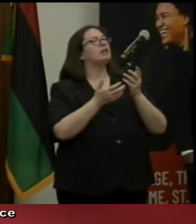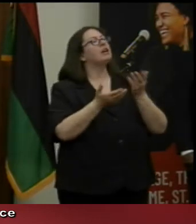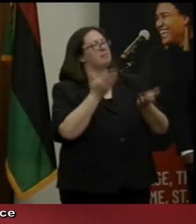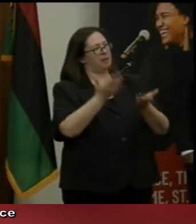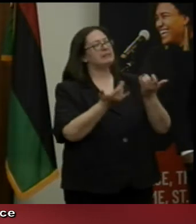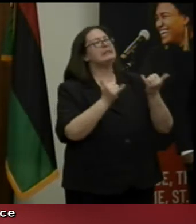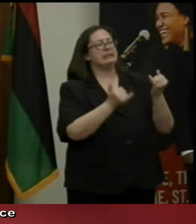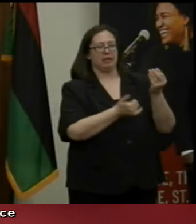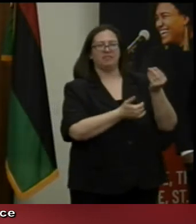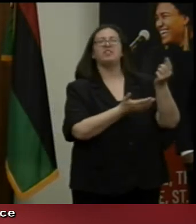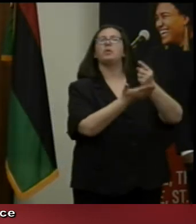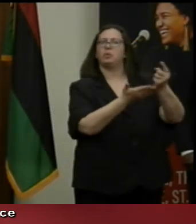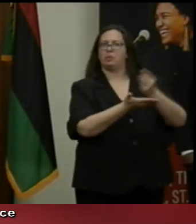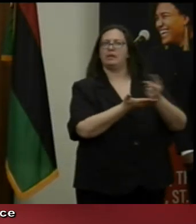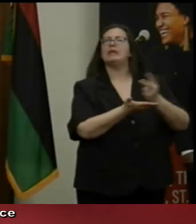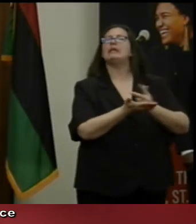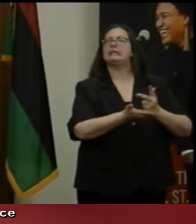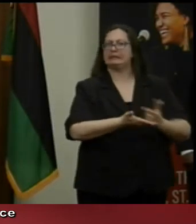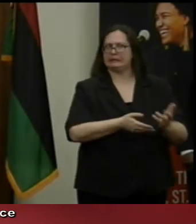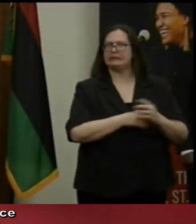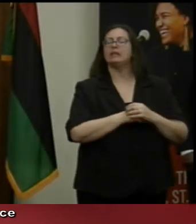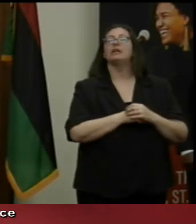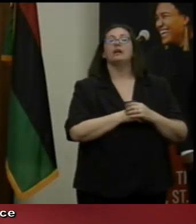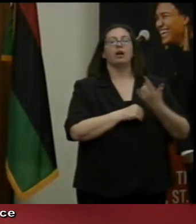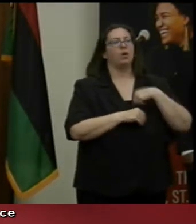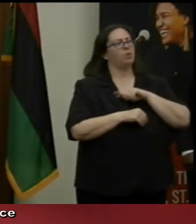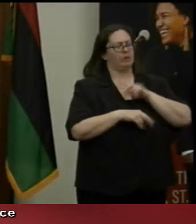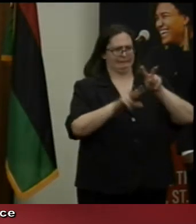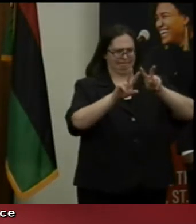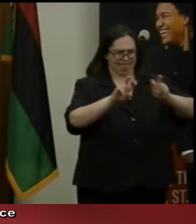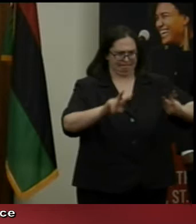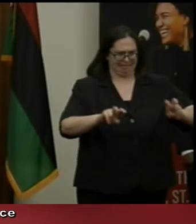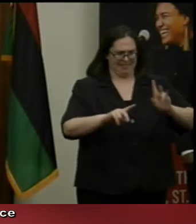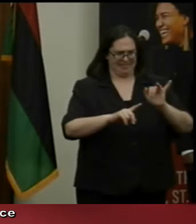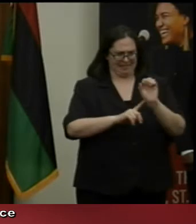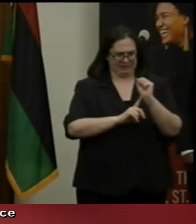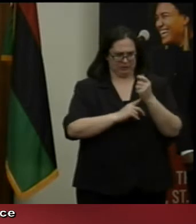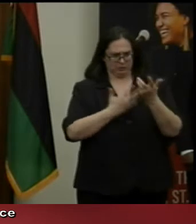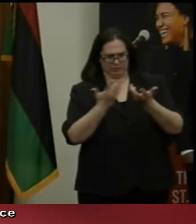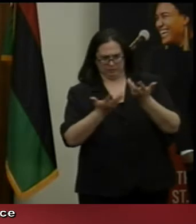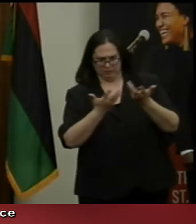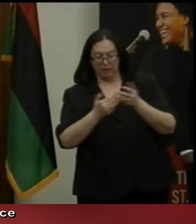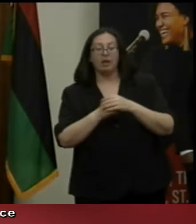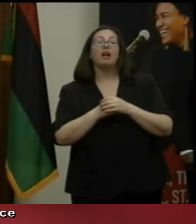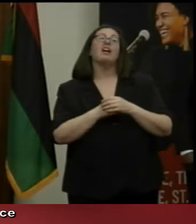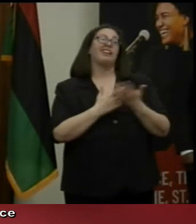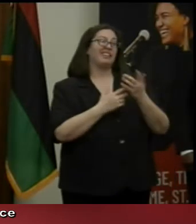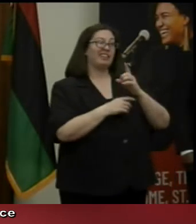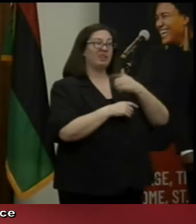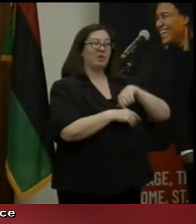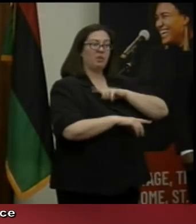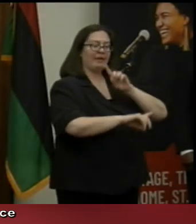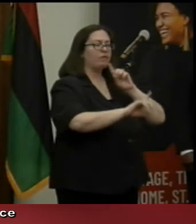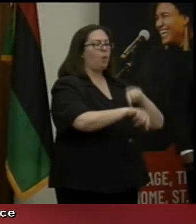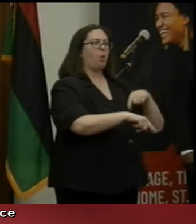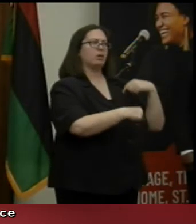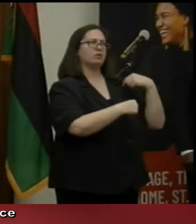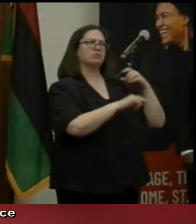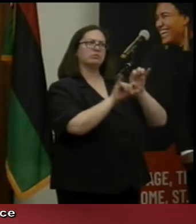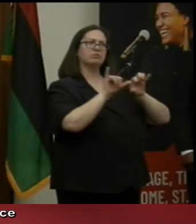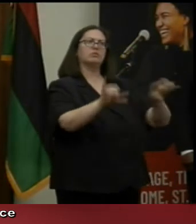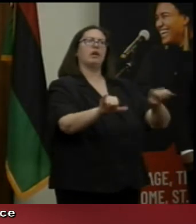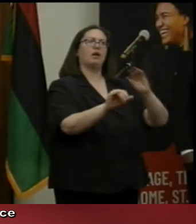this situation. We've only had the stay-at-home order in place now for a little over 3